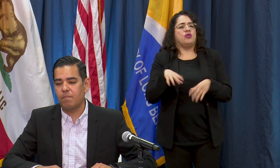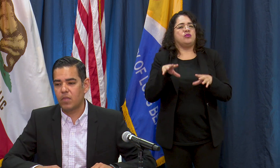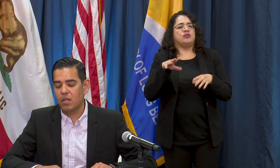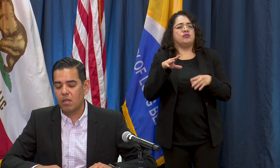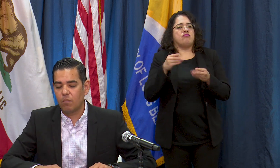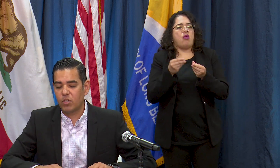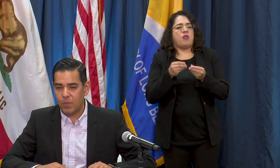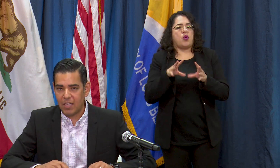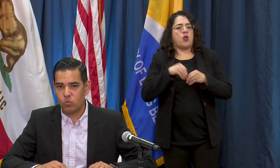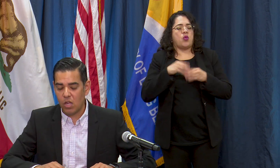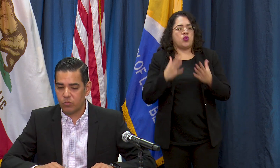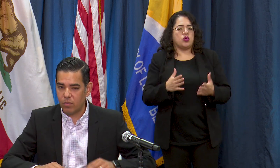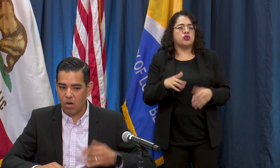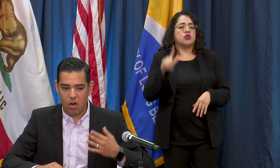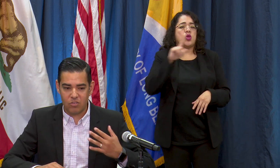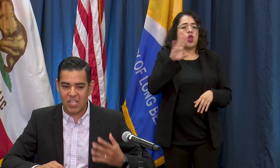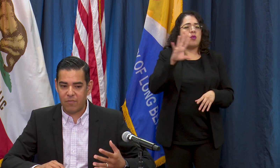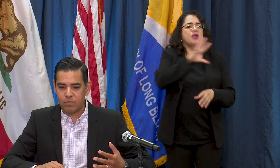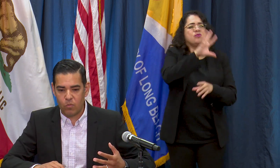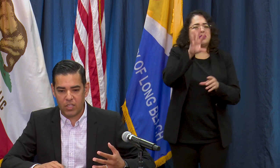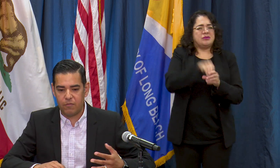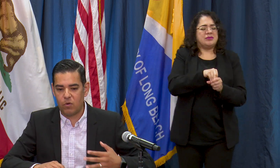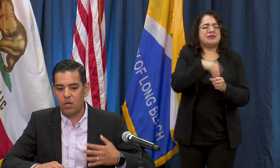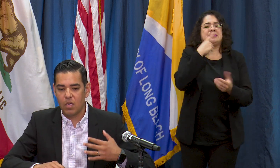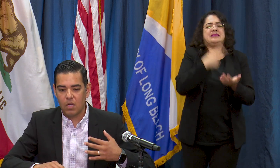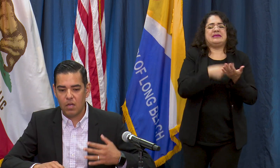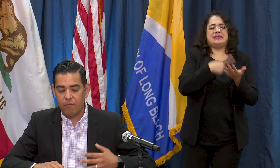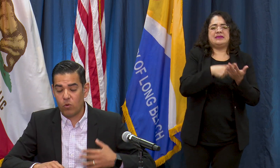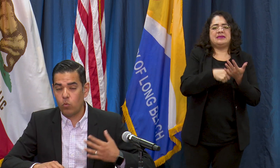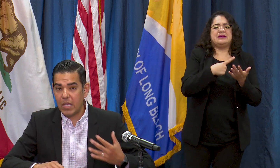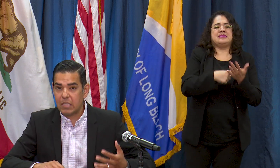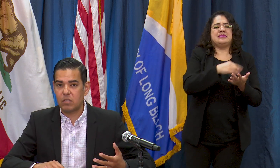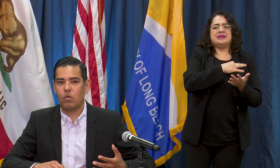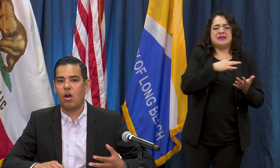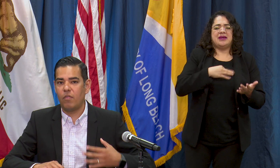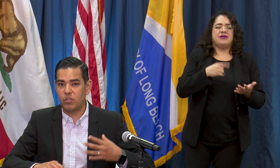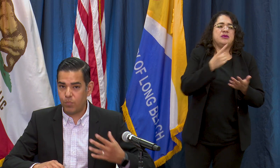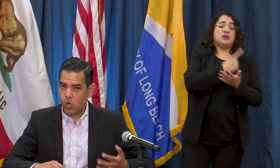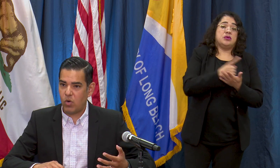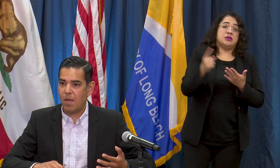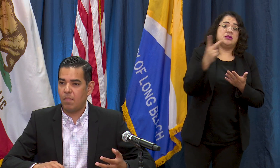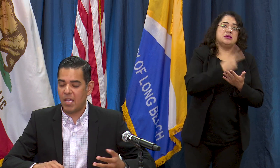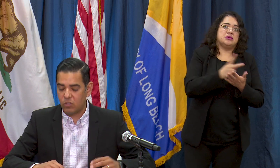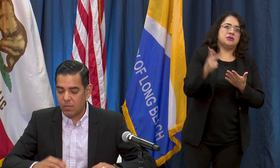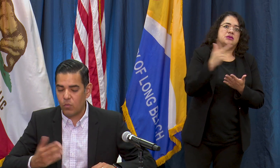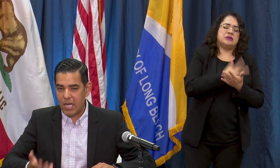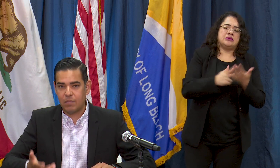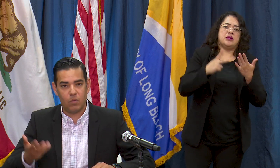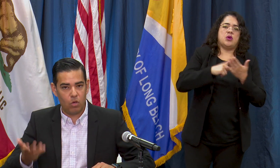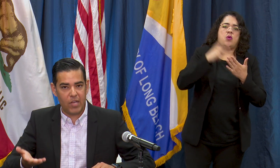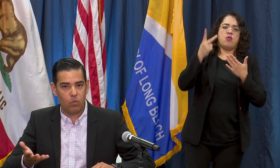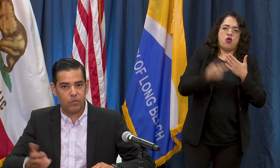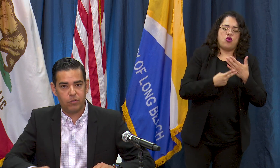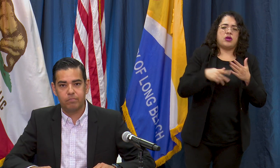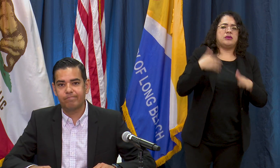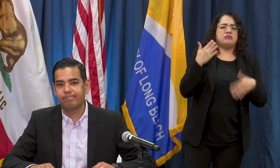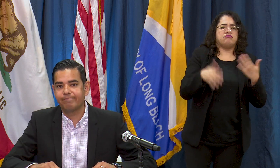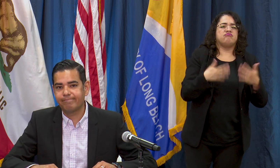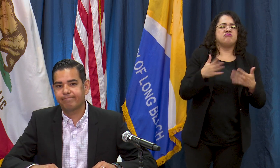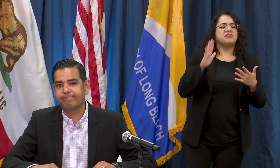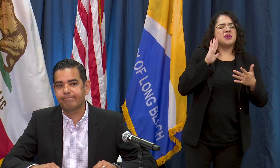be participating as well. And so our staff has been working for weeks on this program, and it's going to be ready to be rolled out real